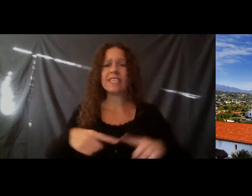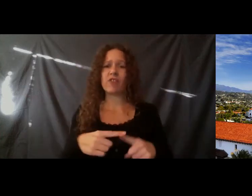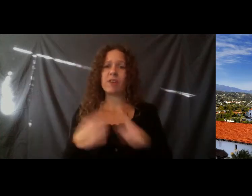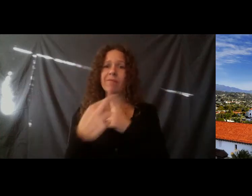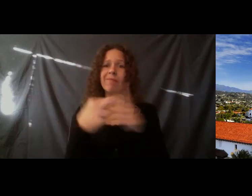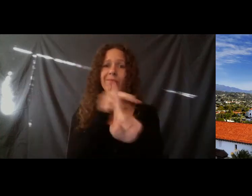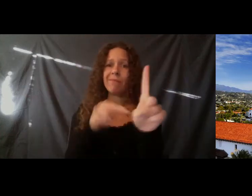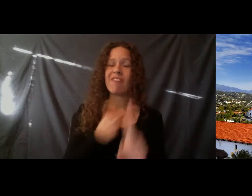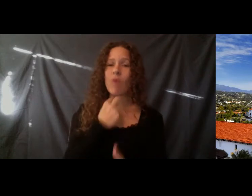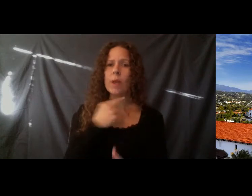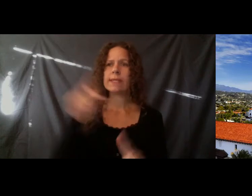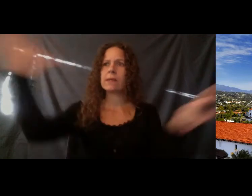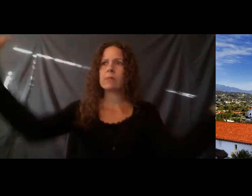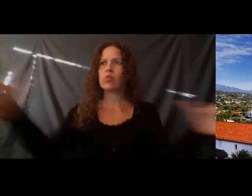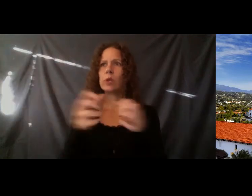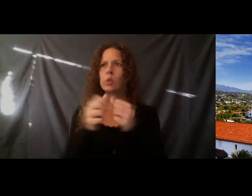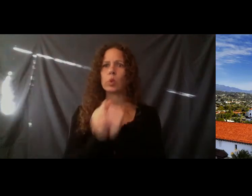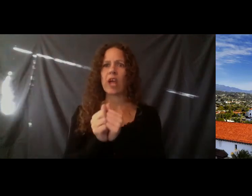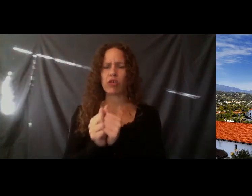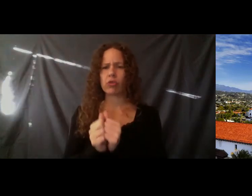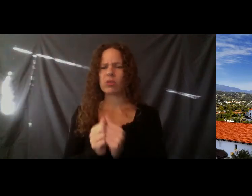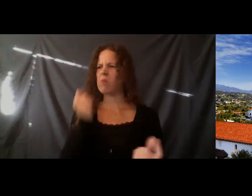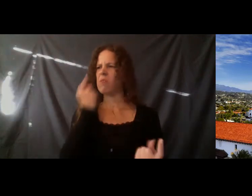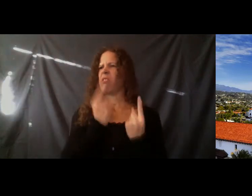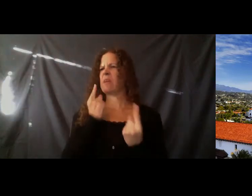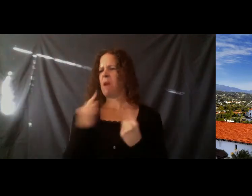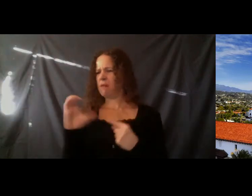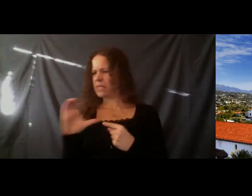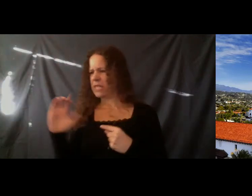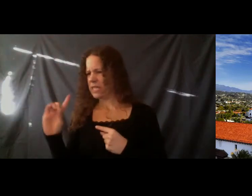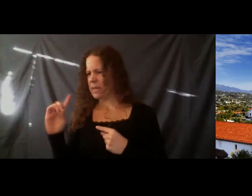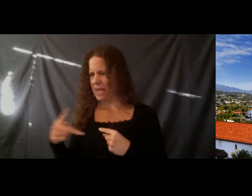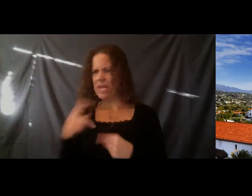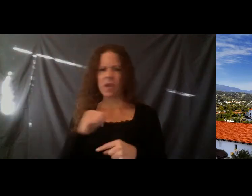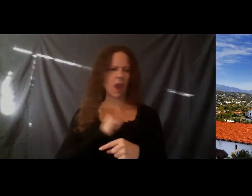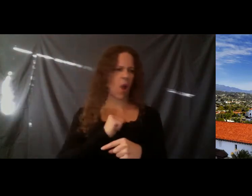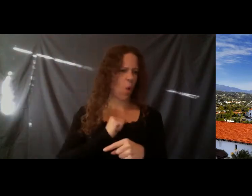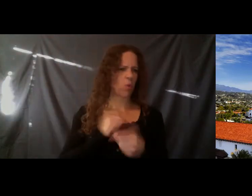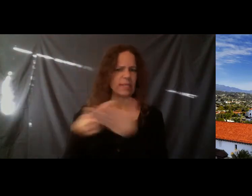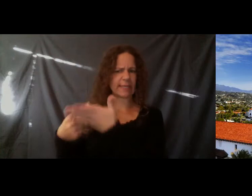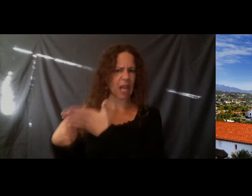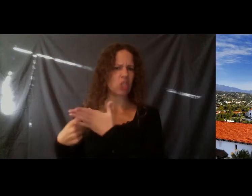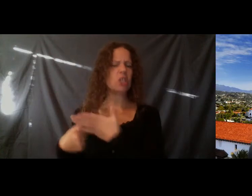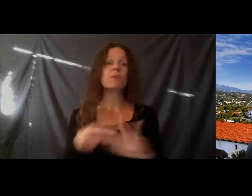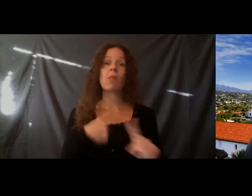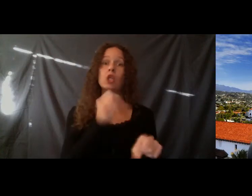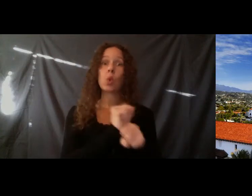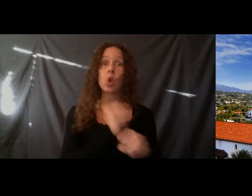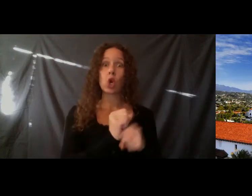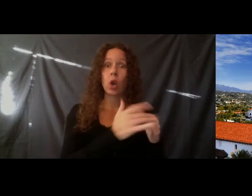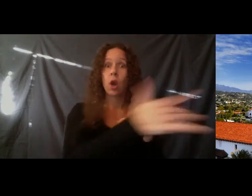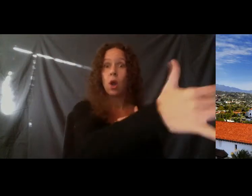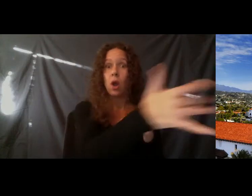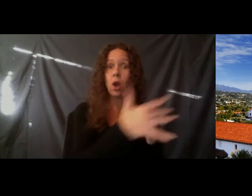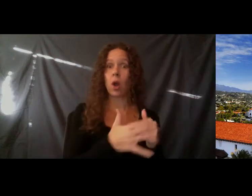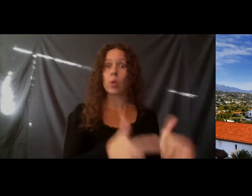thinking about that, of course, in terms of CBP and our own discussions and the work that we have to do between now and convention, and now and when